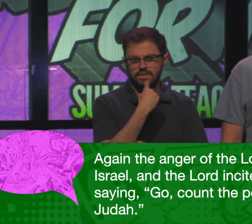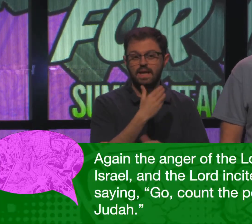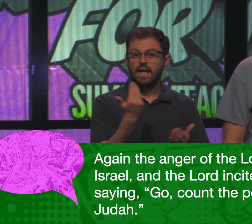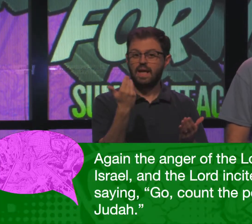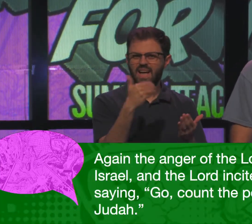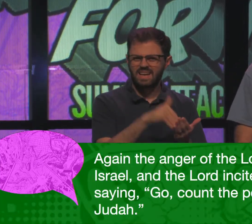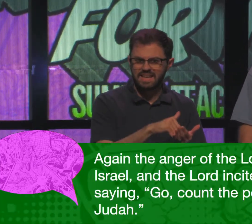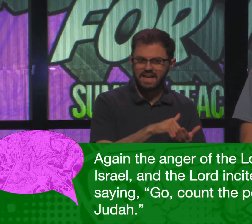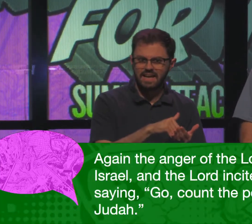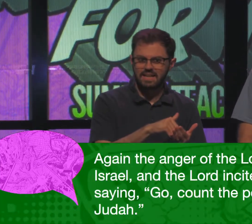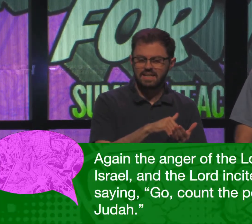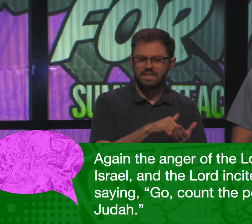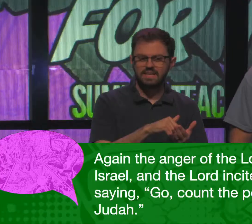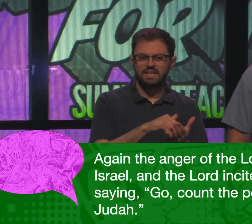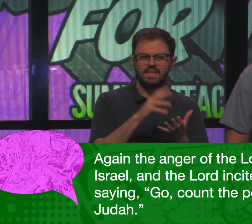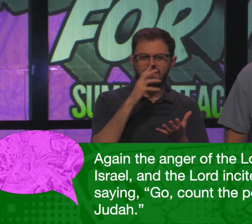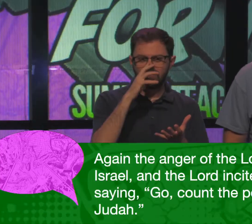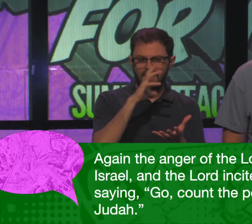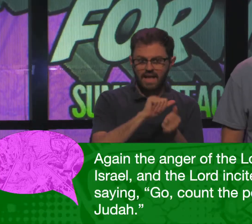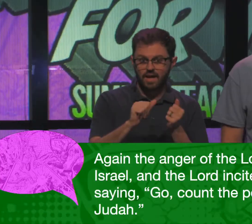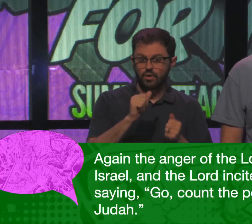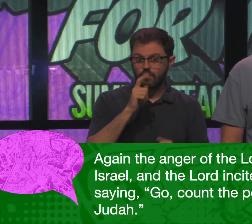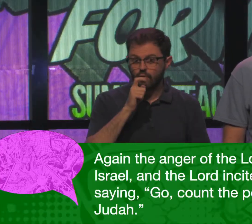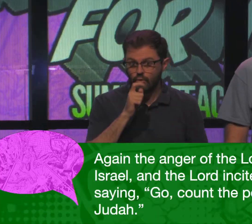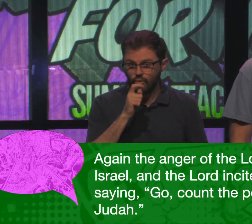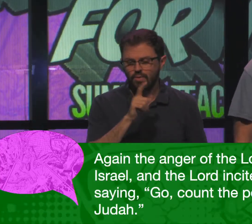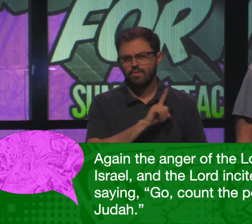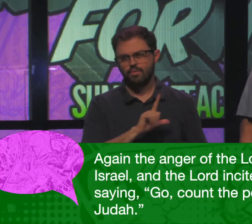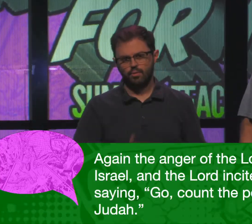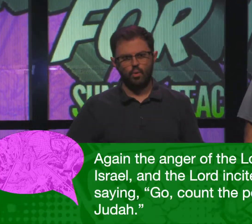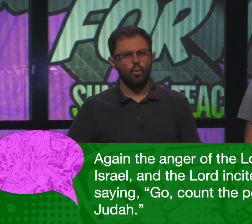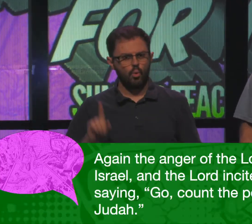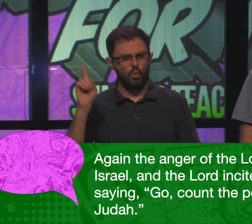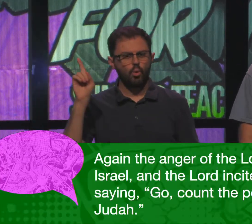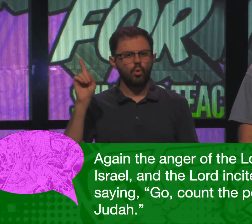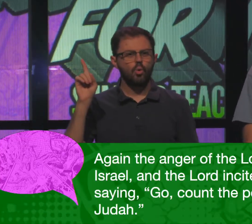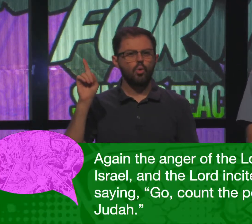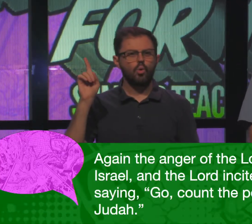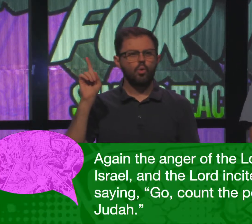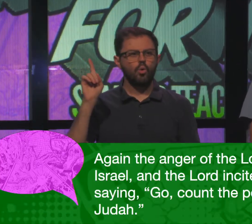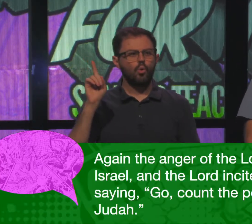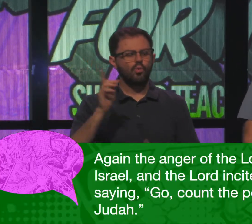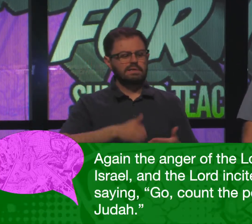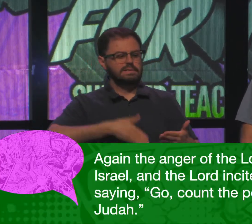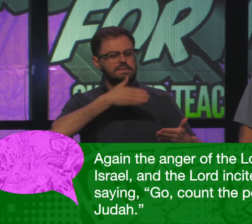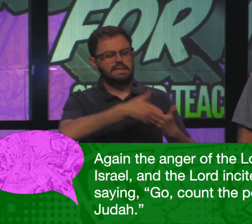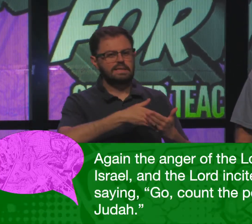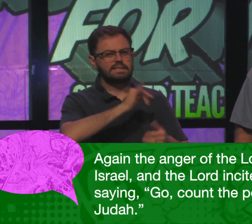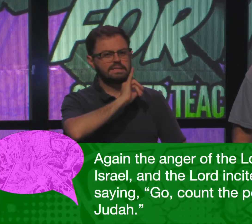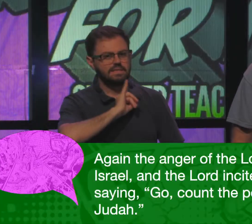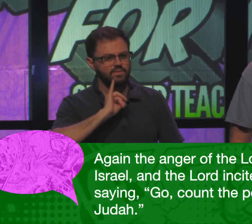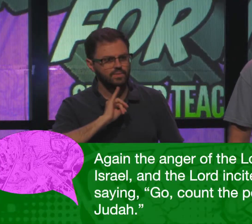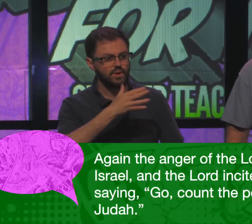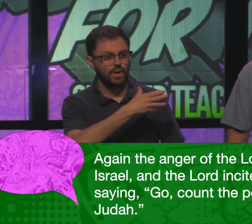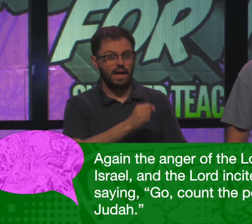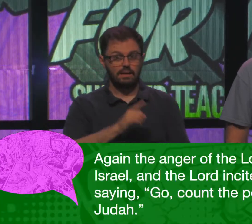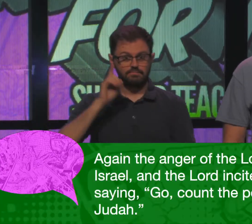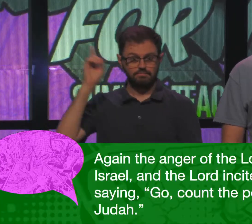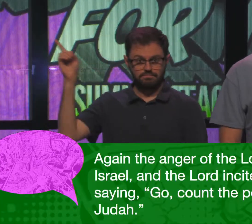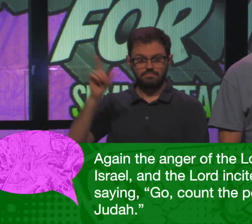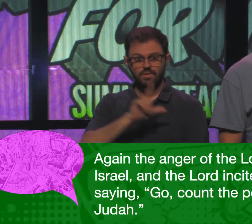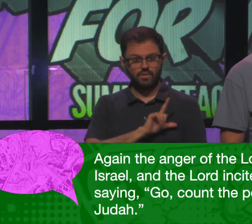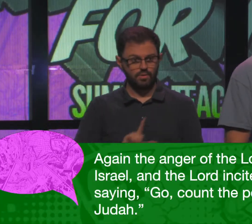the anger of the Lord was kindled against Israel, and the